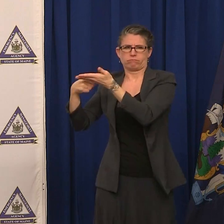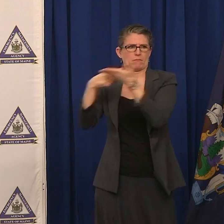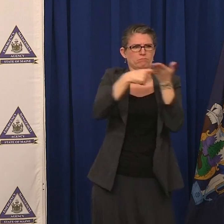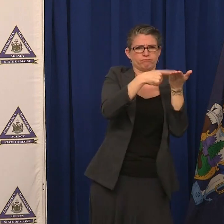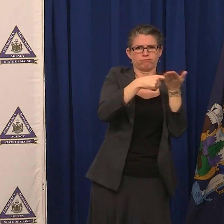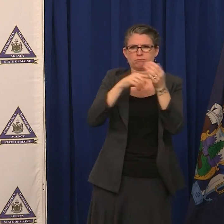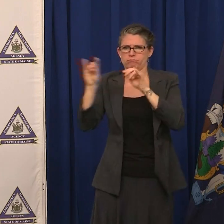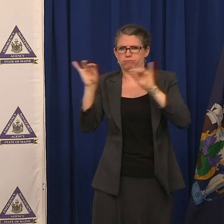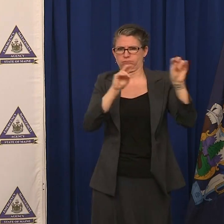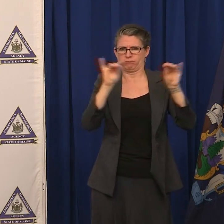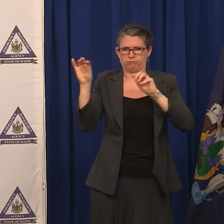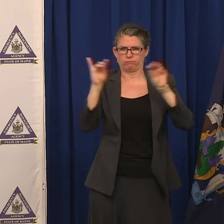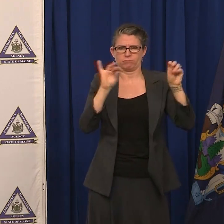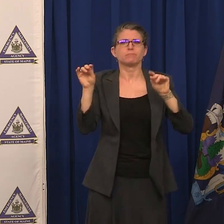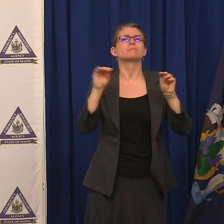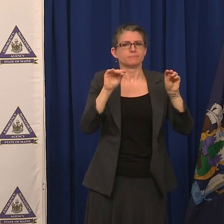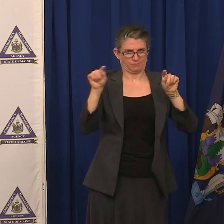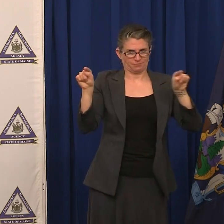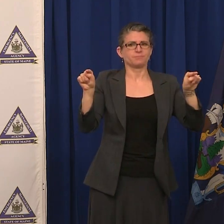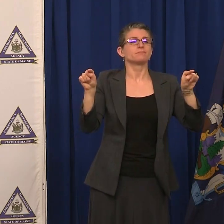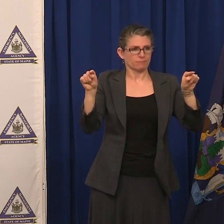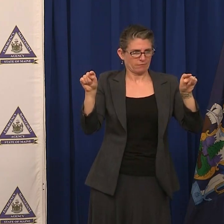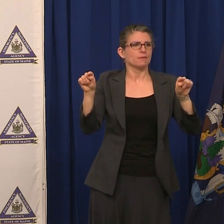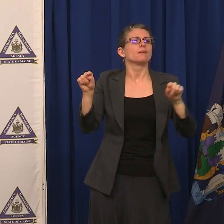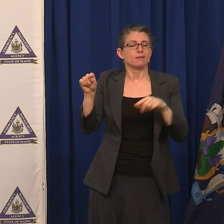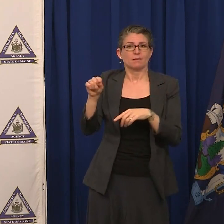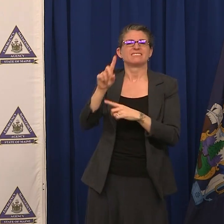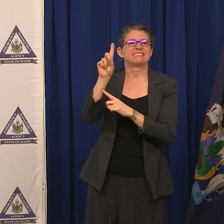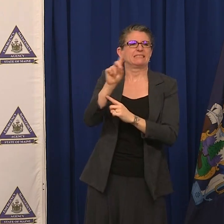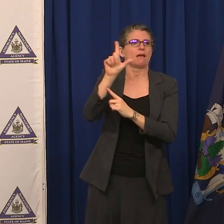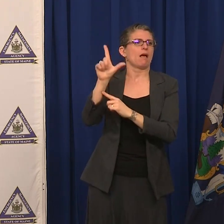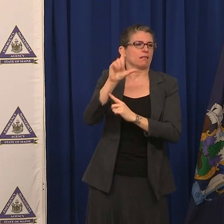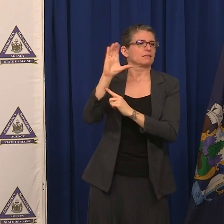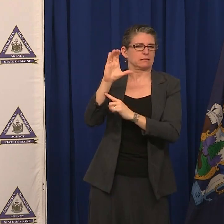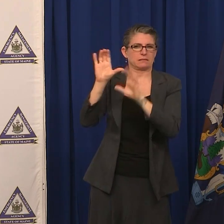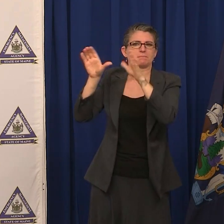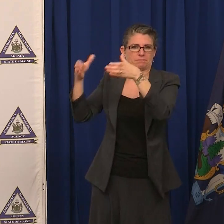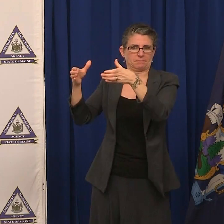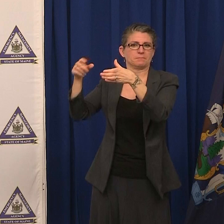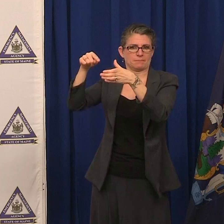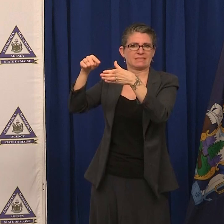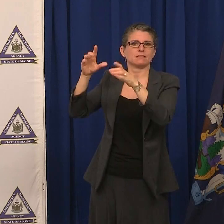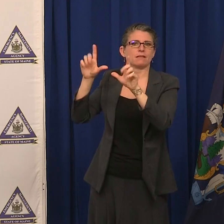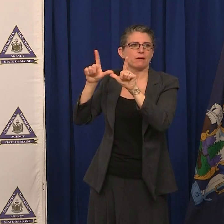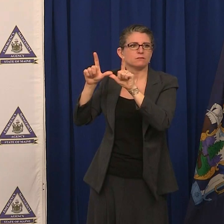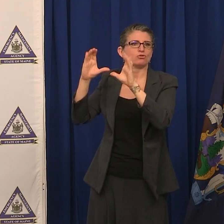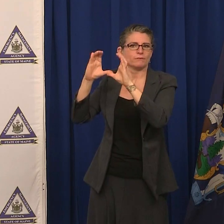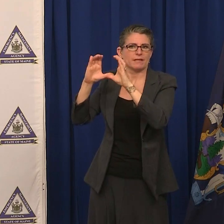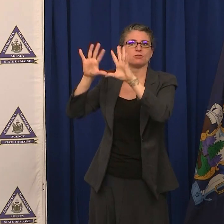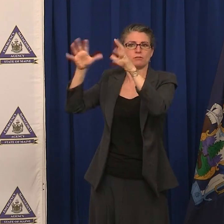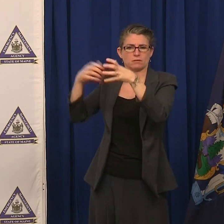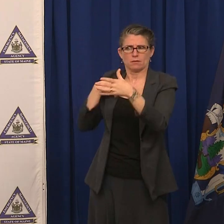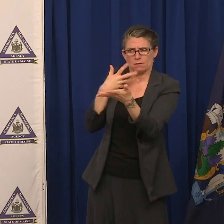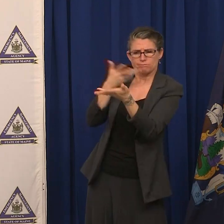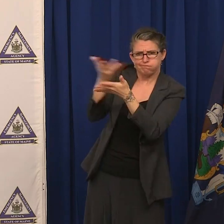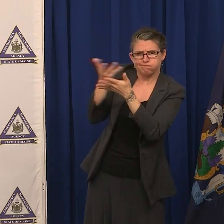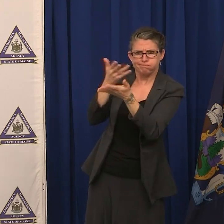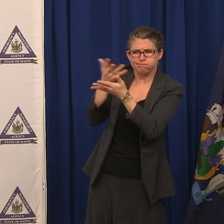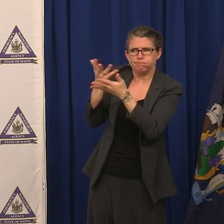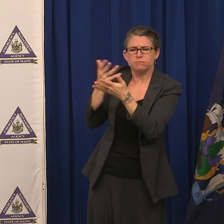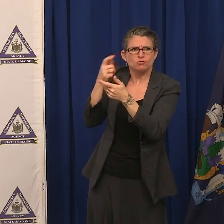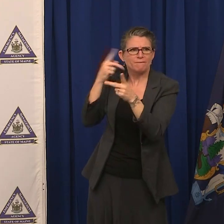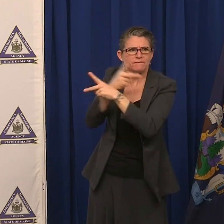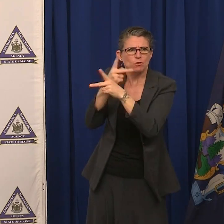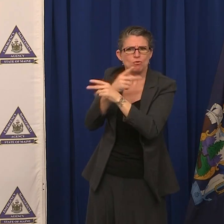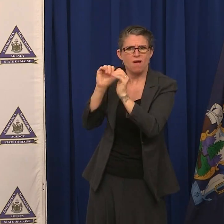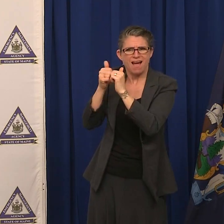with each of these congregate settings after Maine CDC has made contact with them to make sure that they are complying with